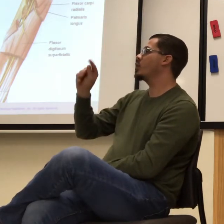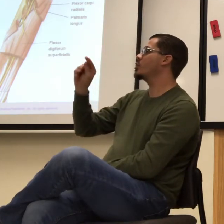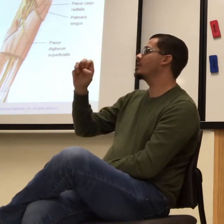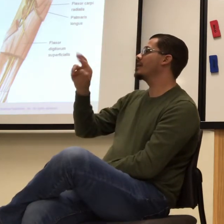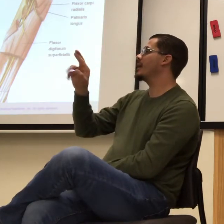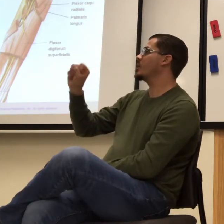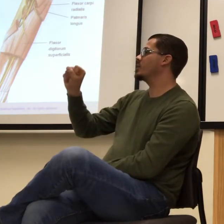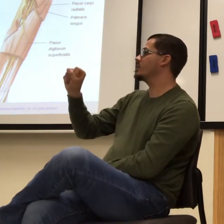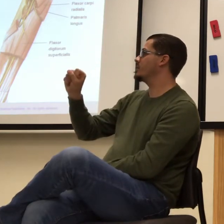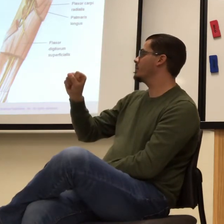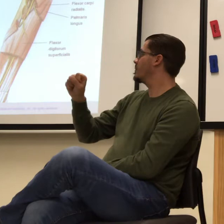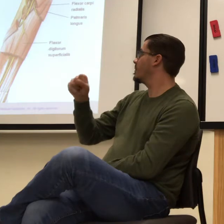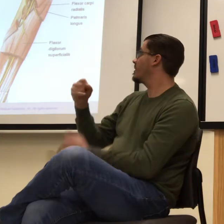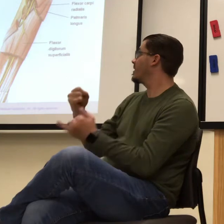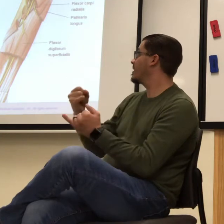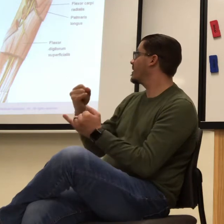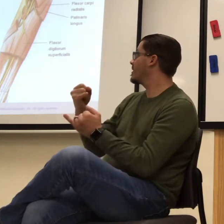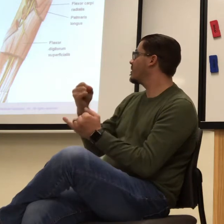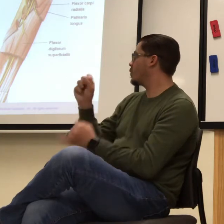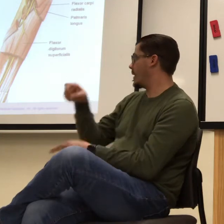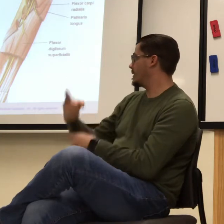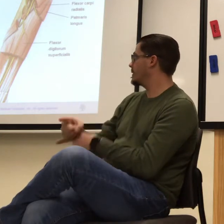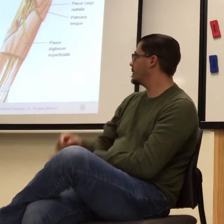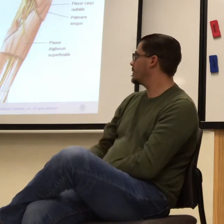flexor carpi radialis,